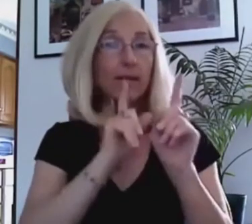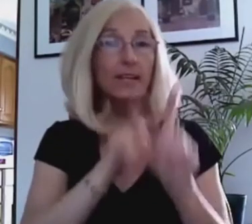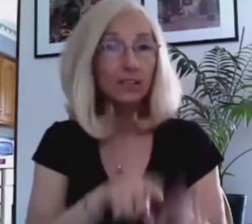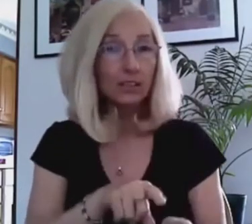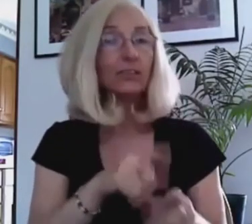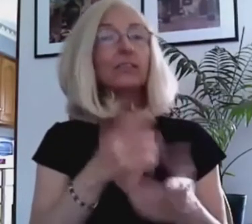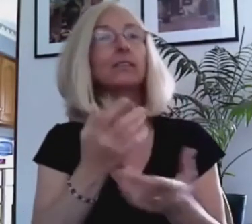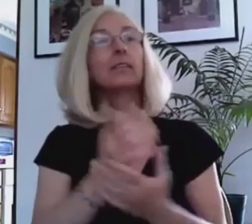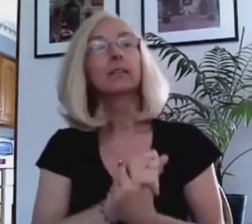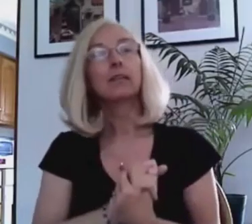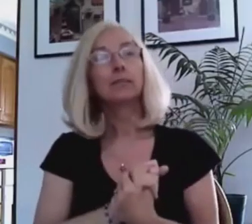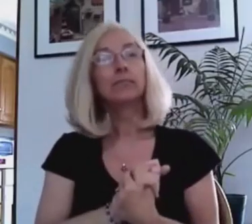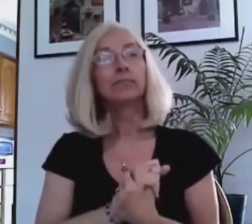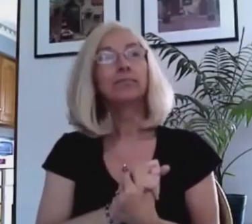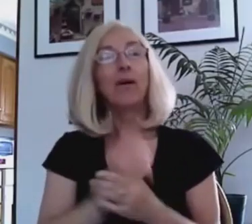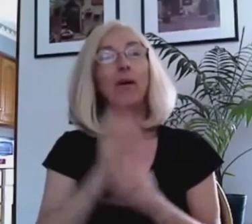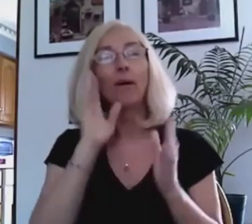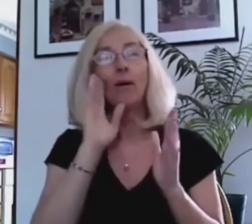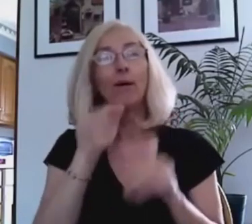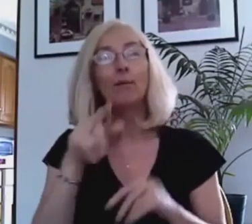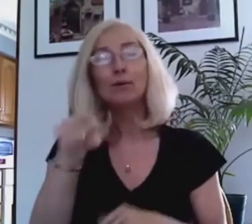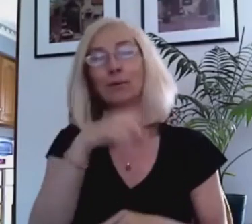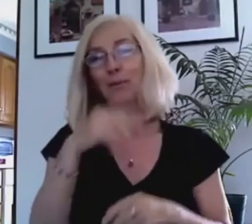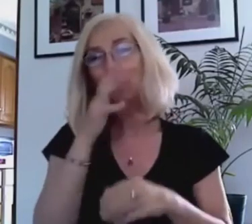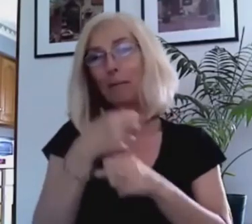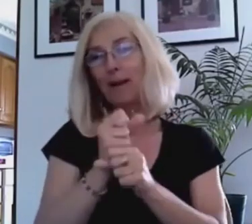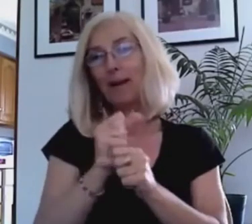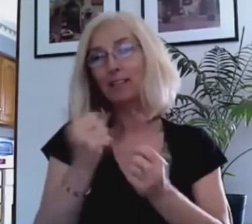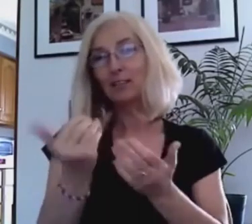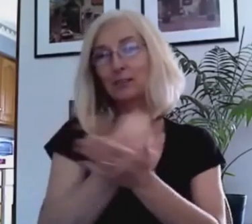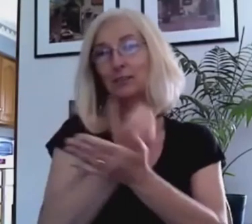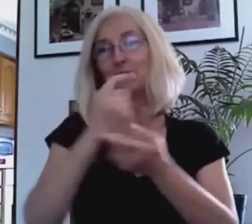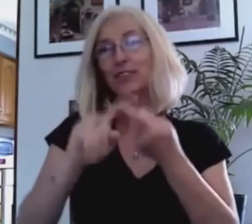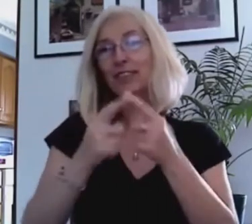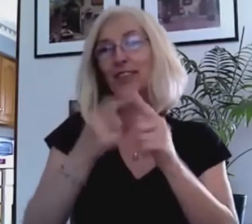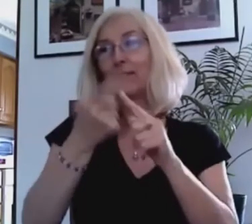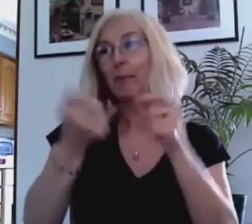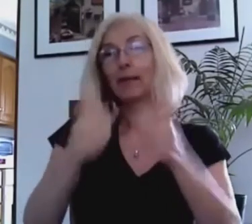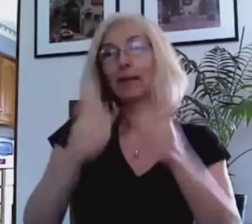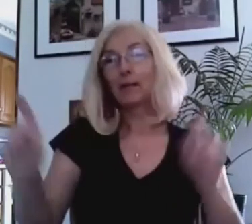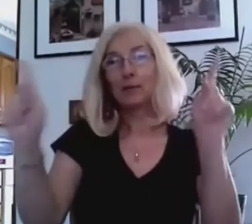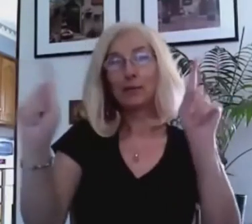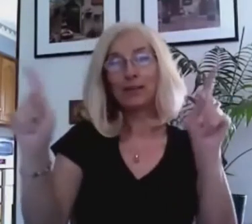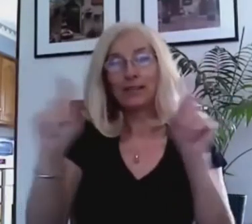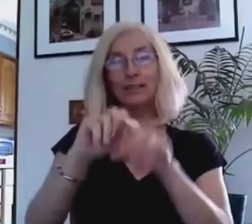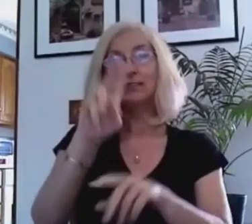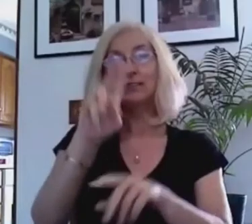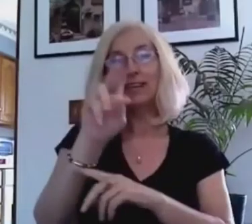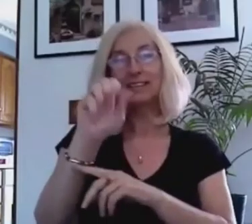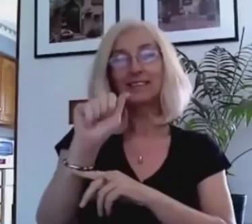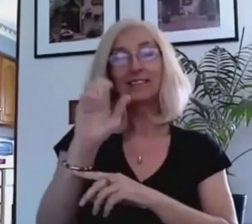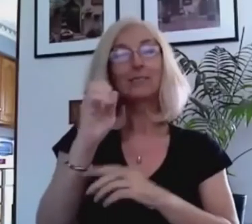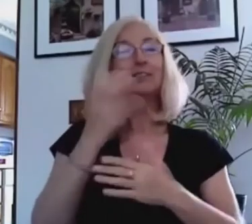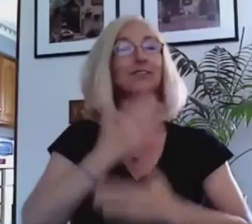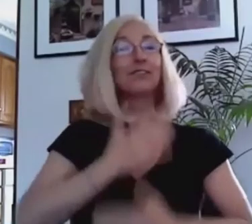You're also welcome to email me, and I can email you back some feedback, and and I'm happy to work with you.